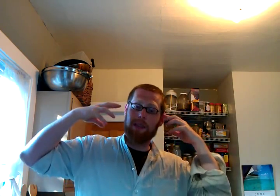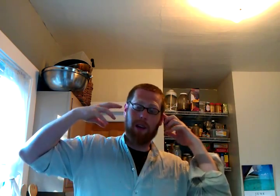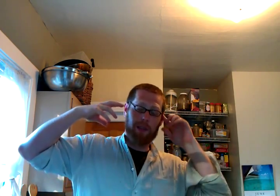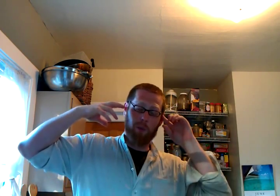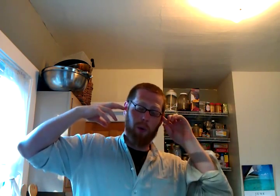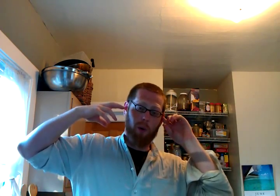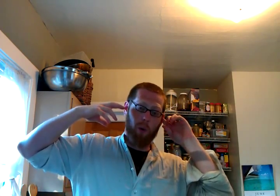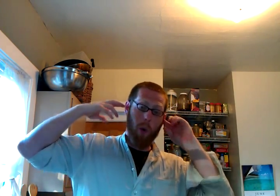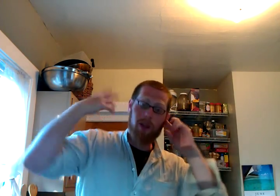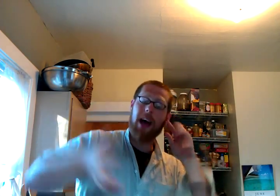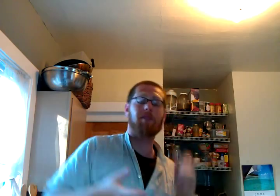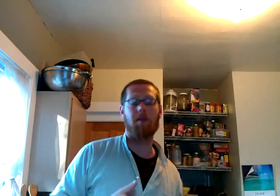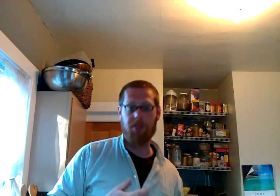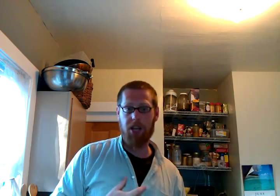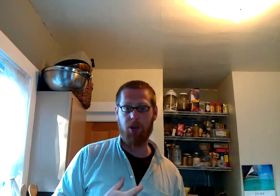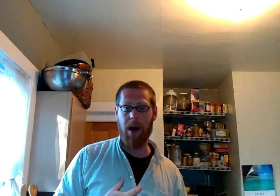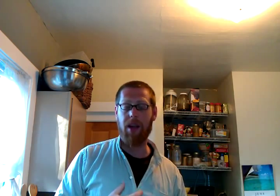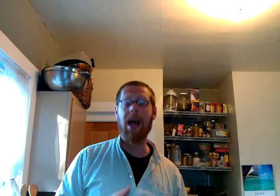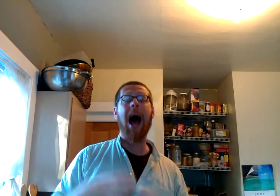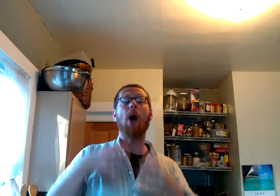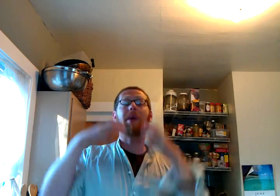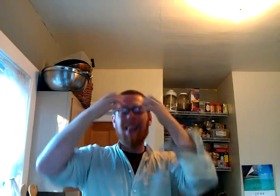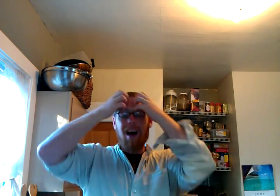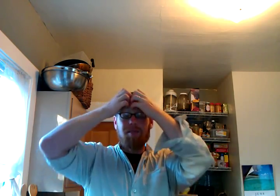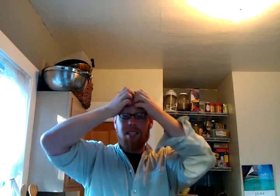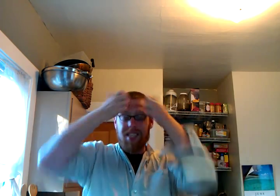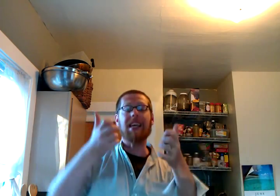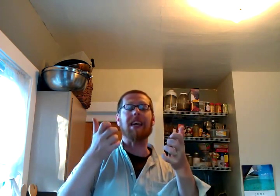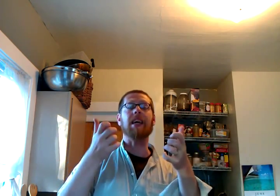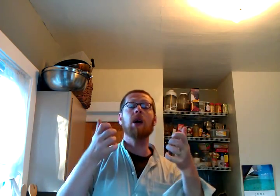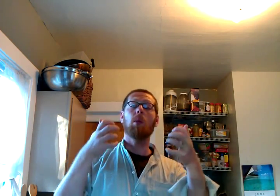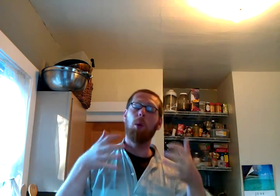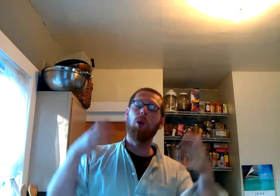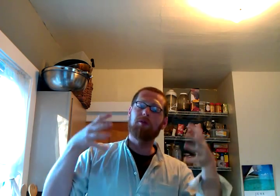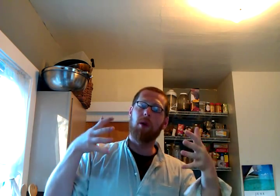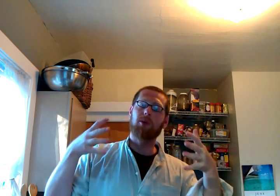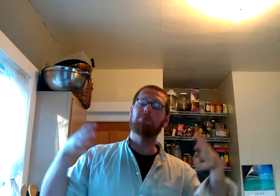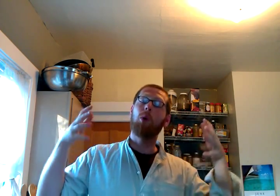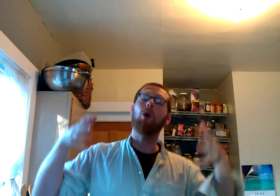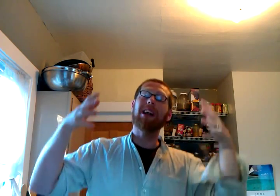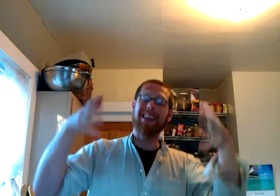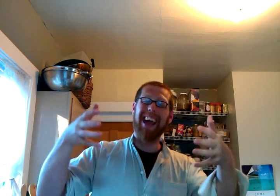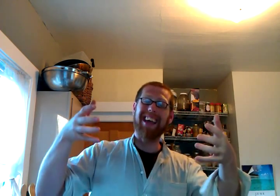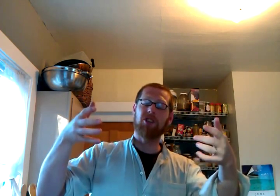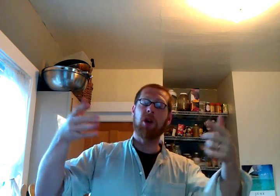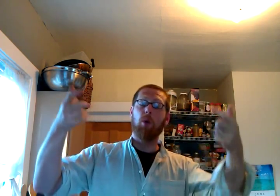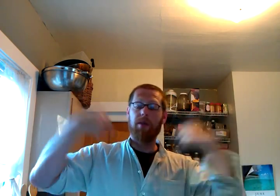themselves or want to have a conversation around it. I would love to see more folks more engaged with their